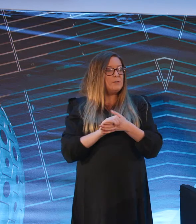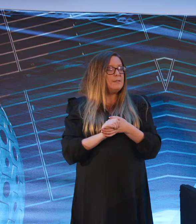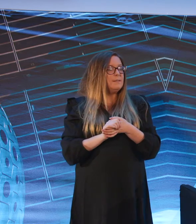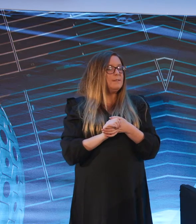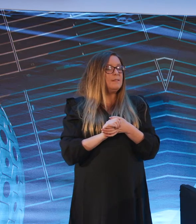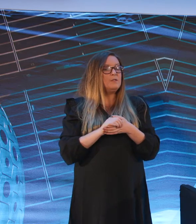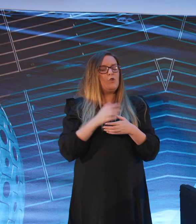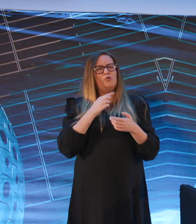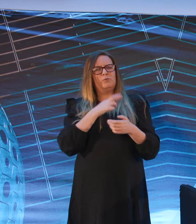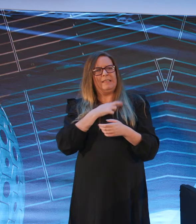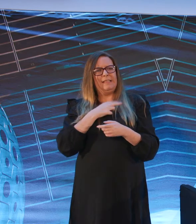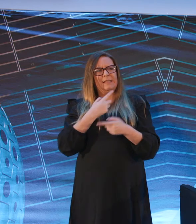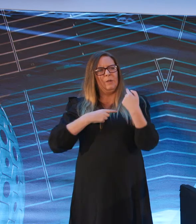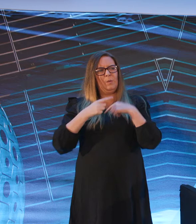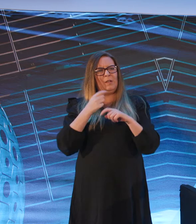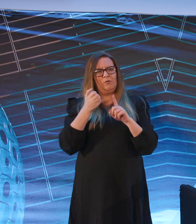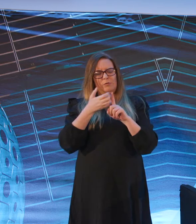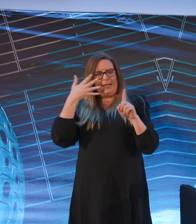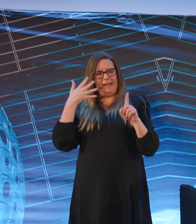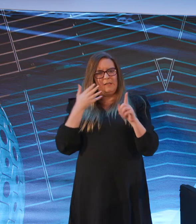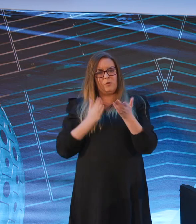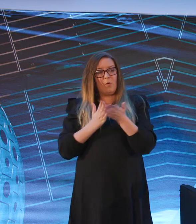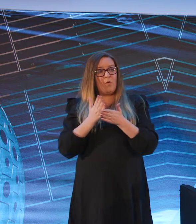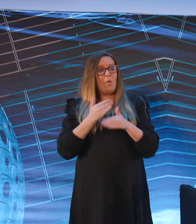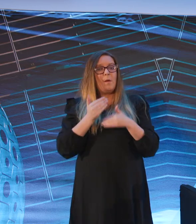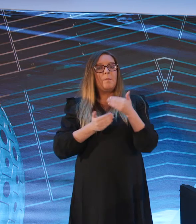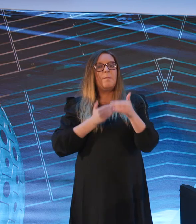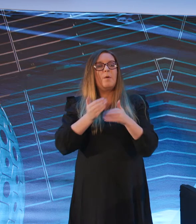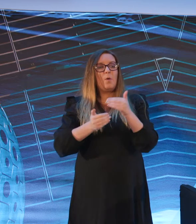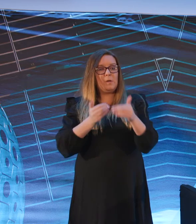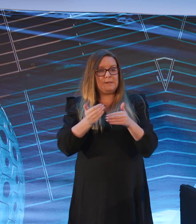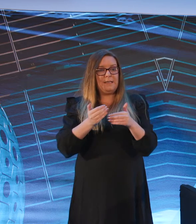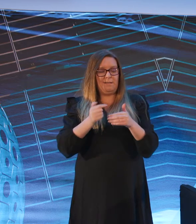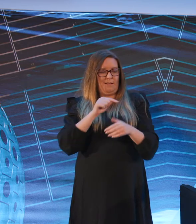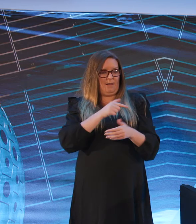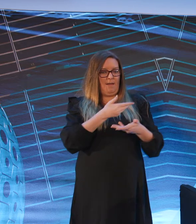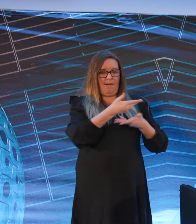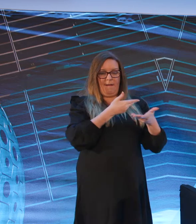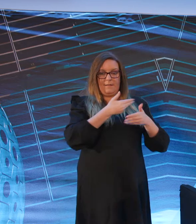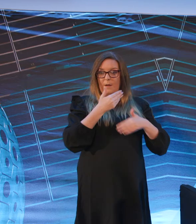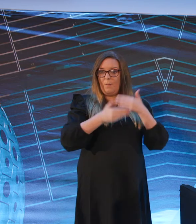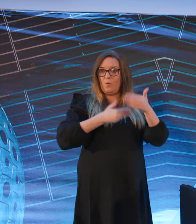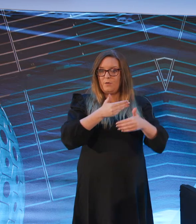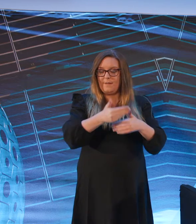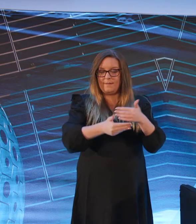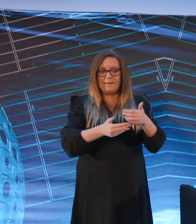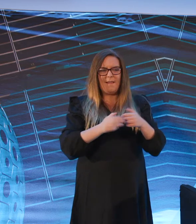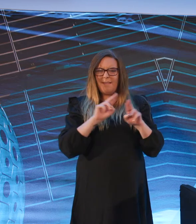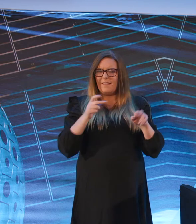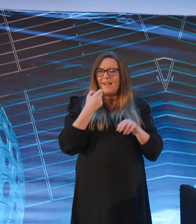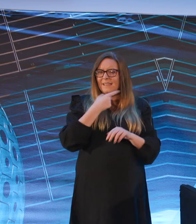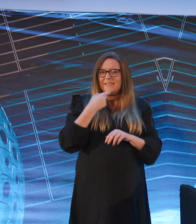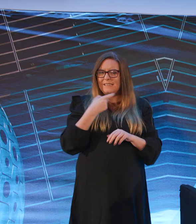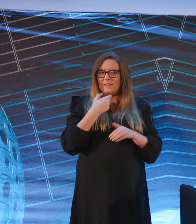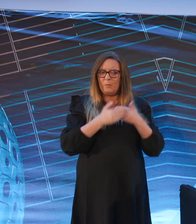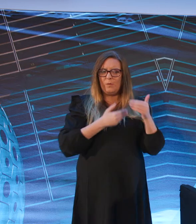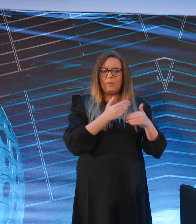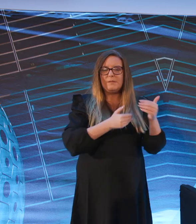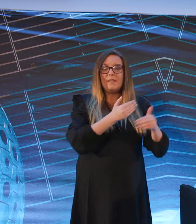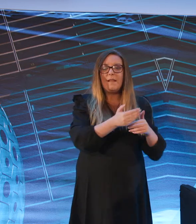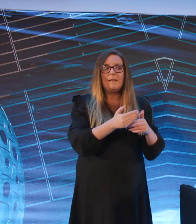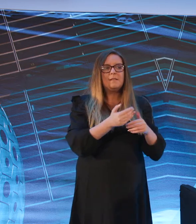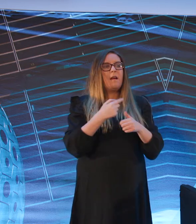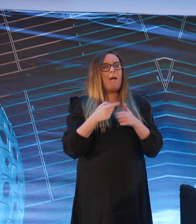we recognized that during the process of the consultation. This is not always easy. There